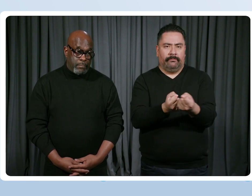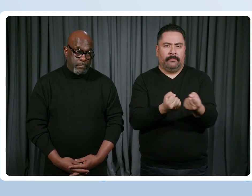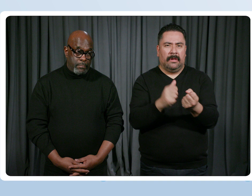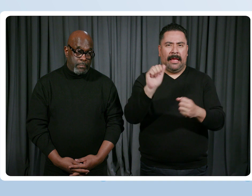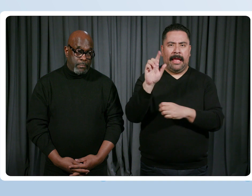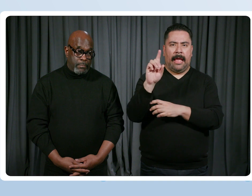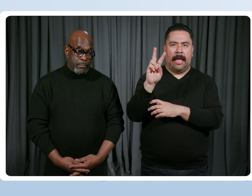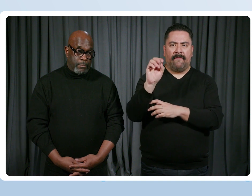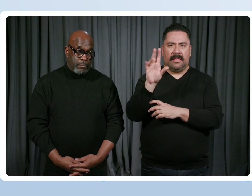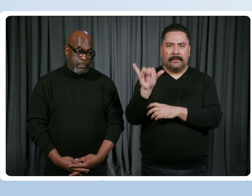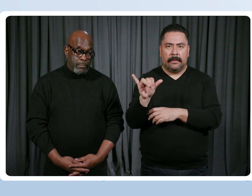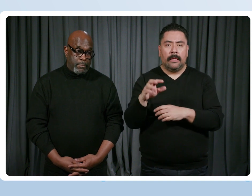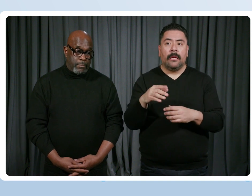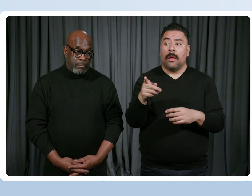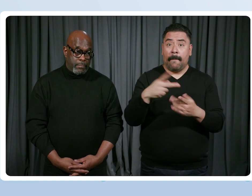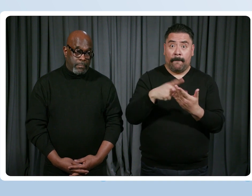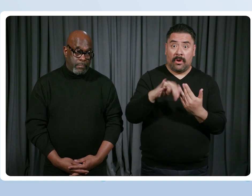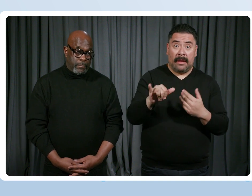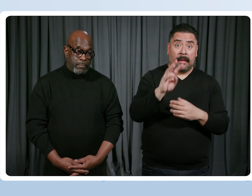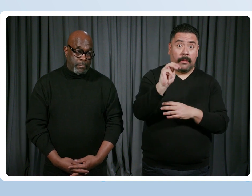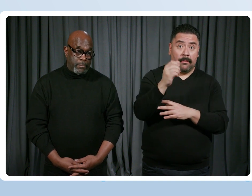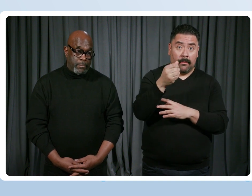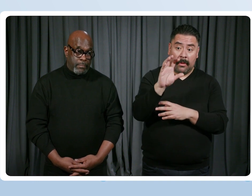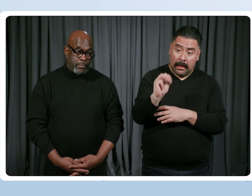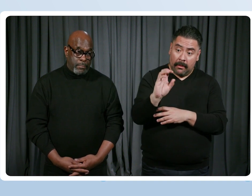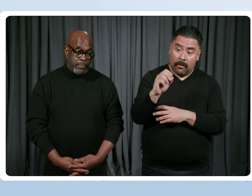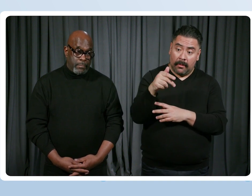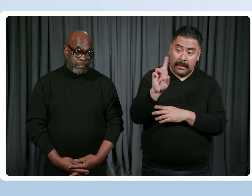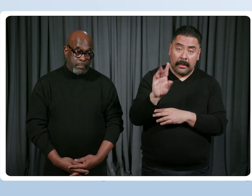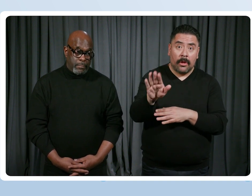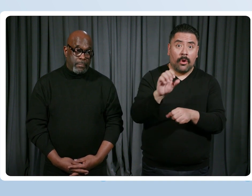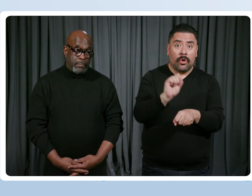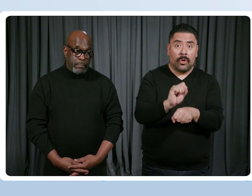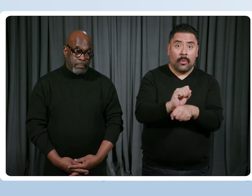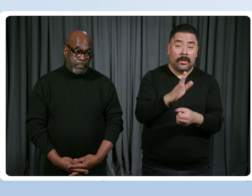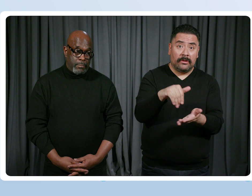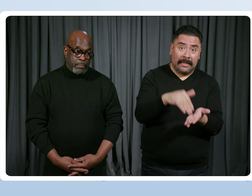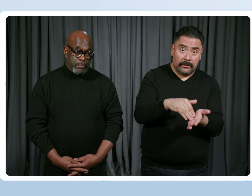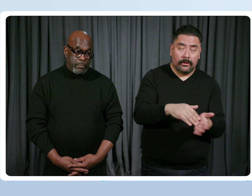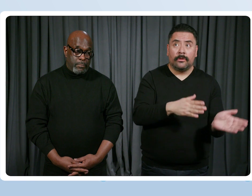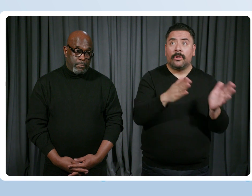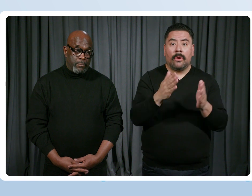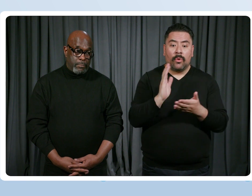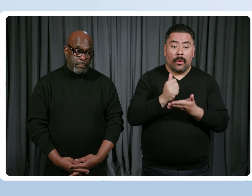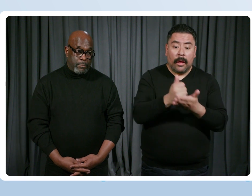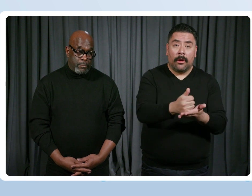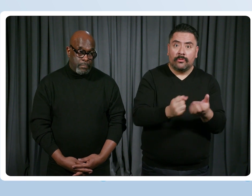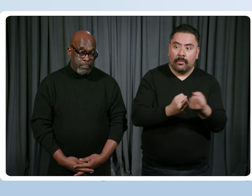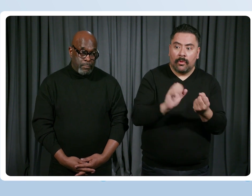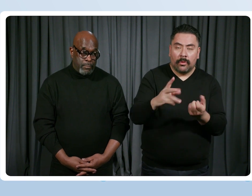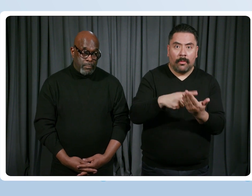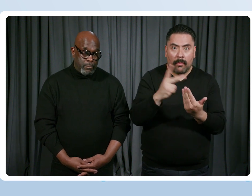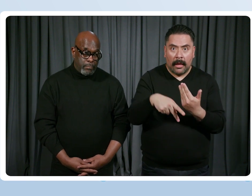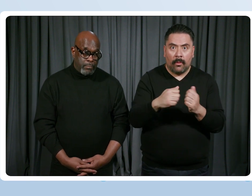So supporting programs like the Mayor's Office for People with Disabilities Career Center to help support your program and the work